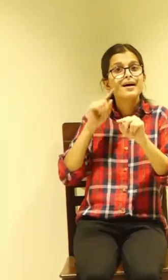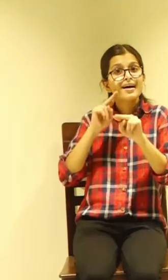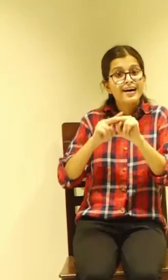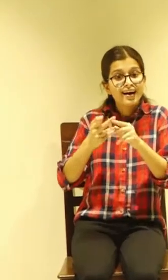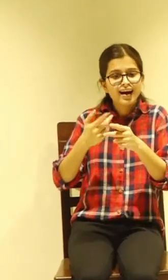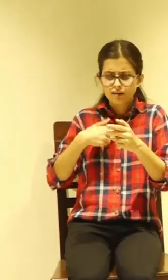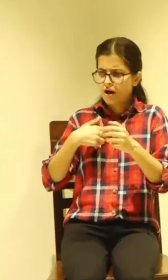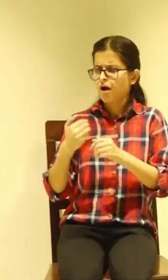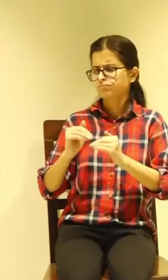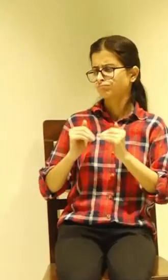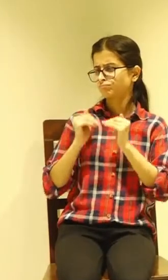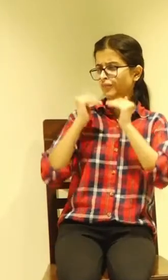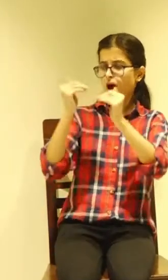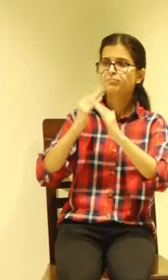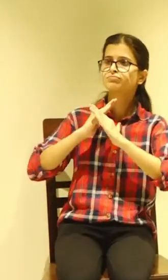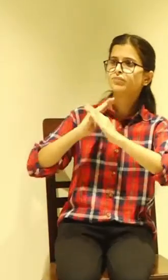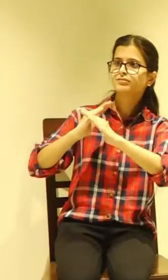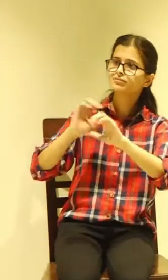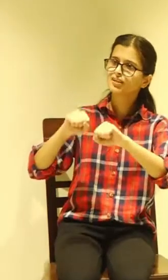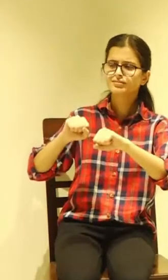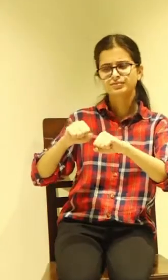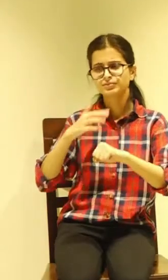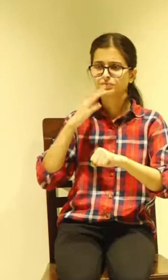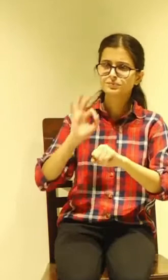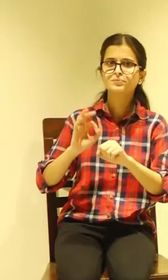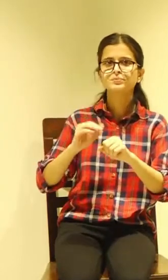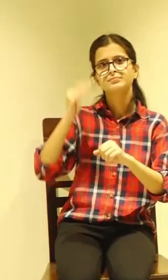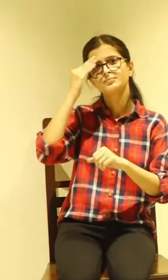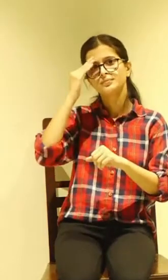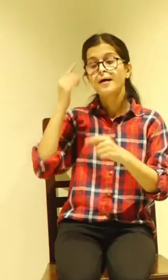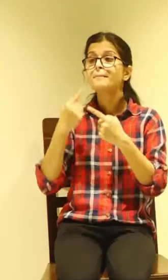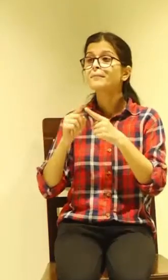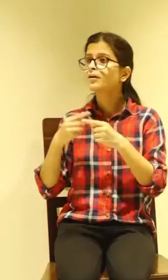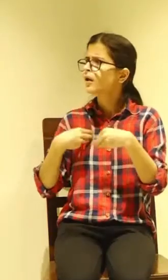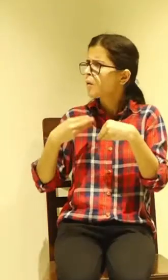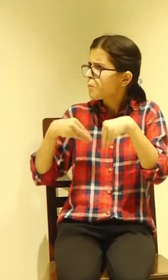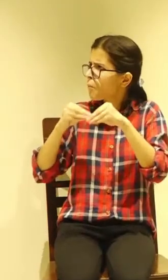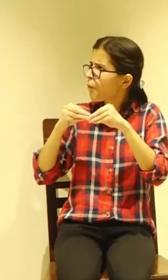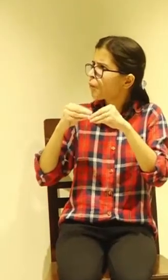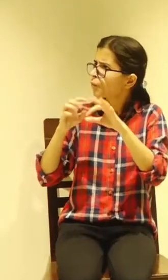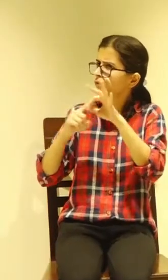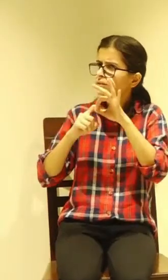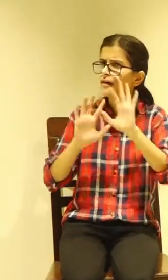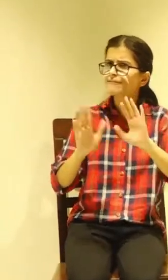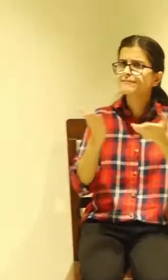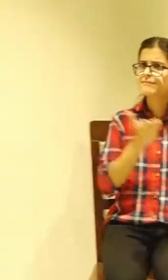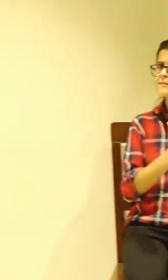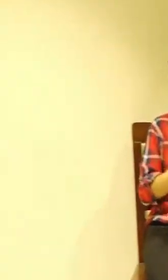deserves higher protection is something we should have common agreement upon. Are there any further questions?